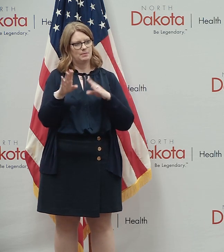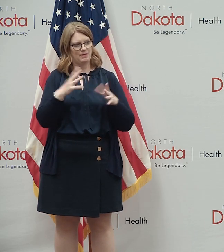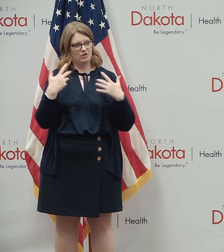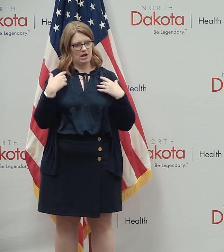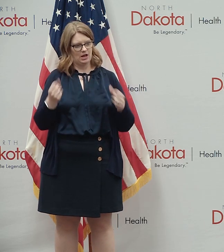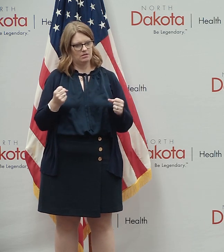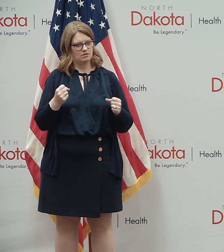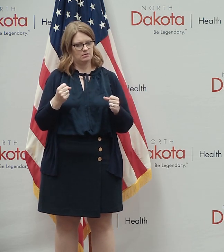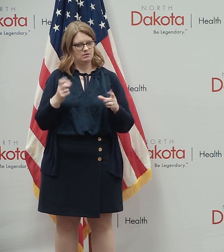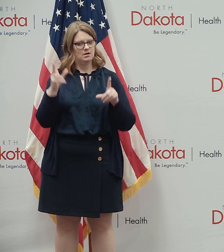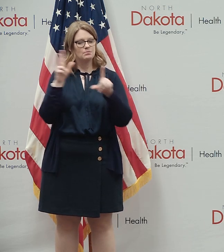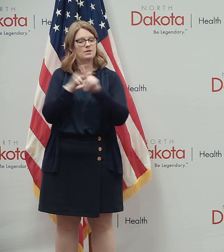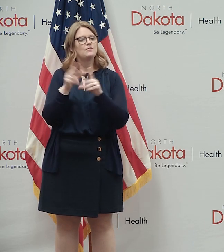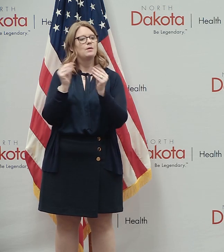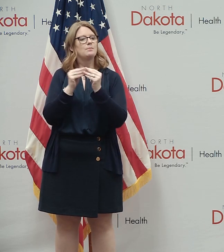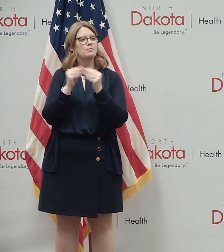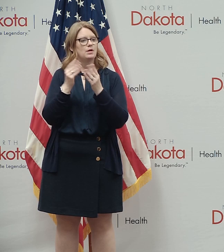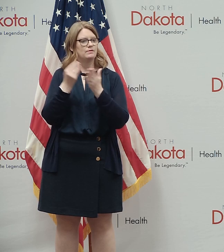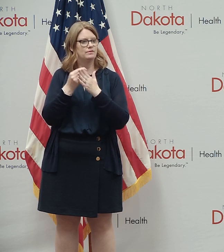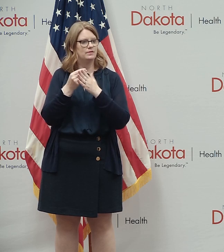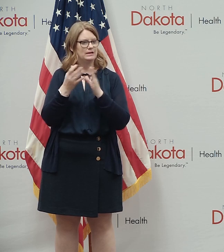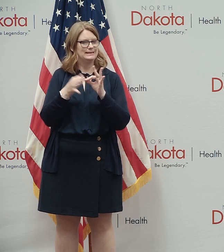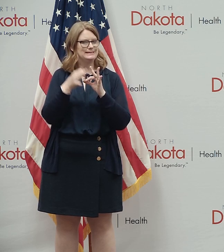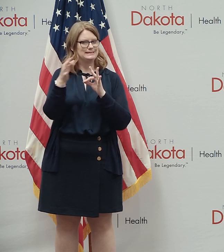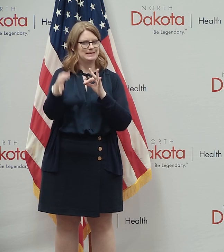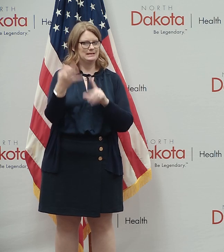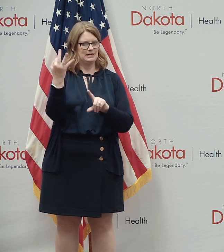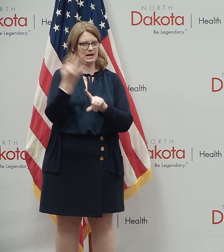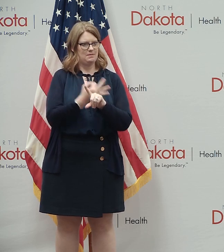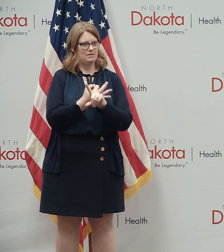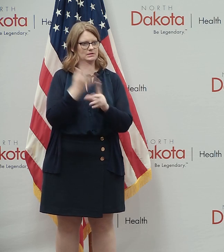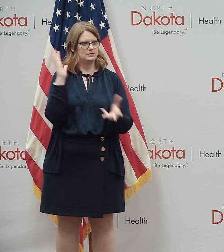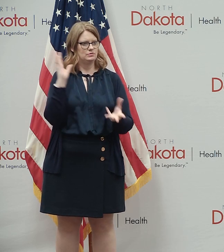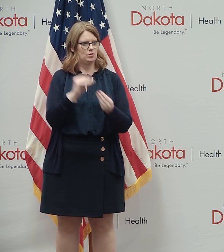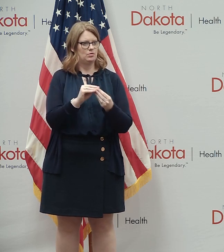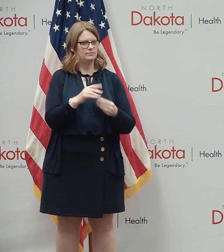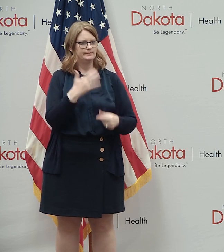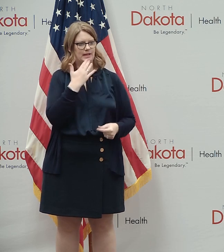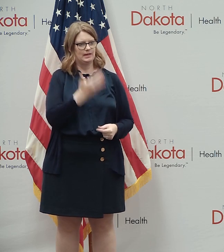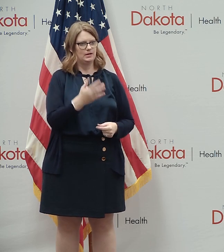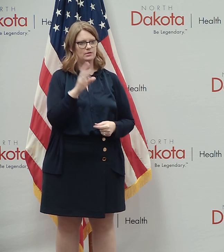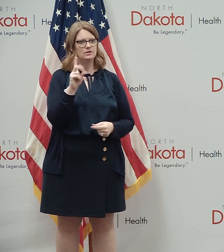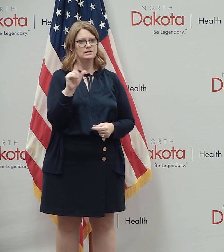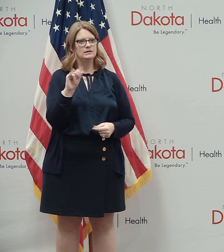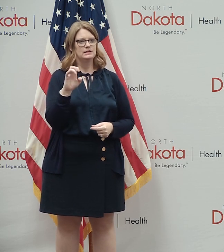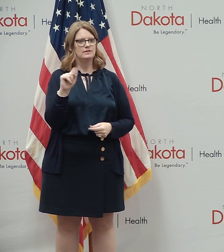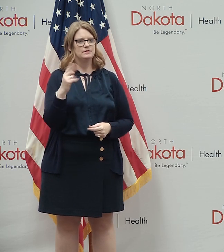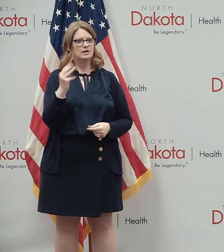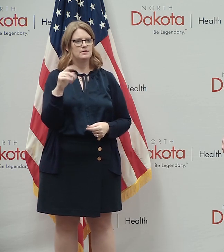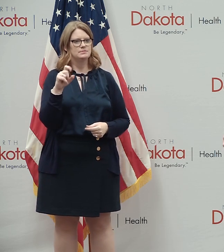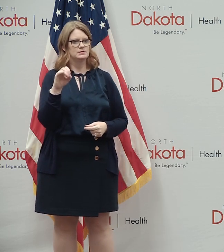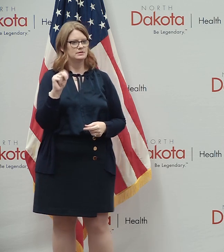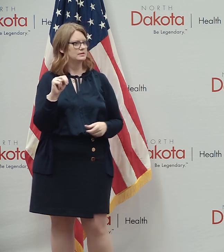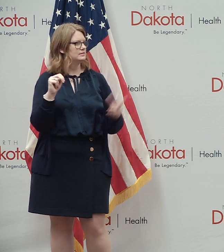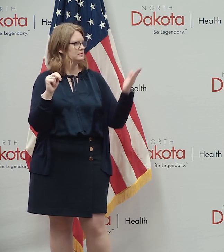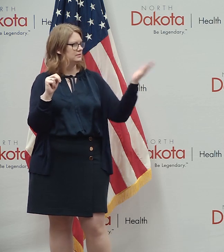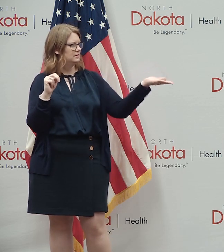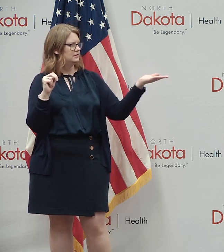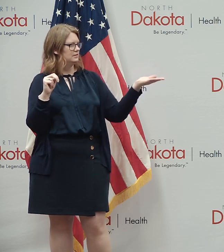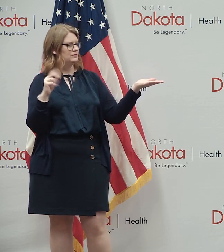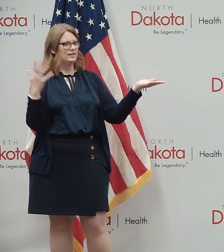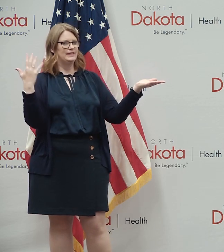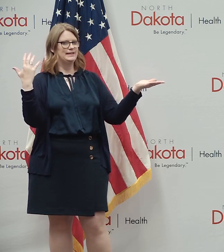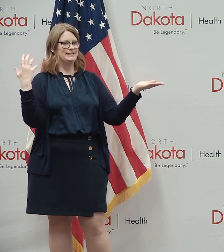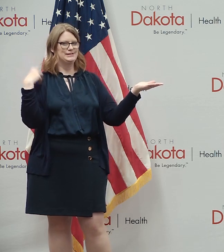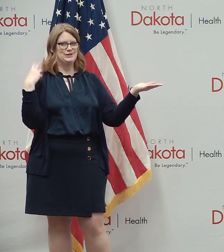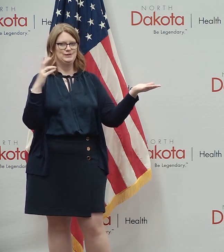to apply for more funding to extend to 9 months in total. Dave Thompson. Chief Justice.